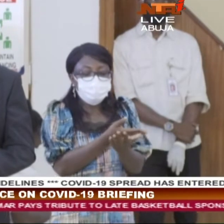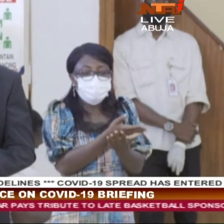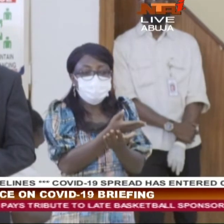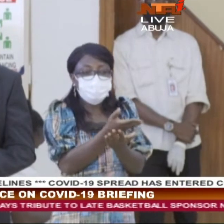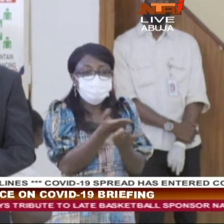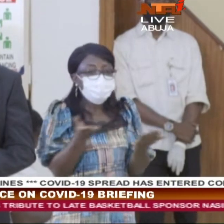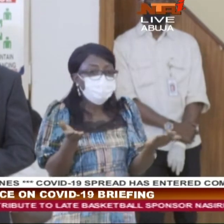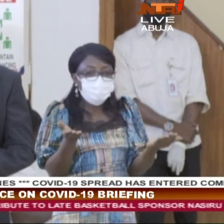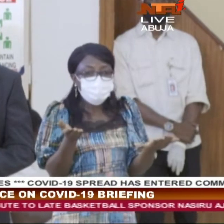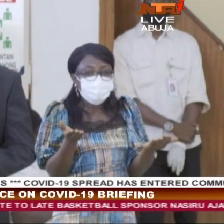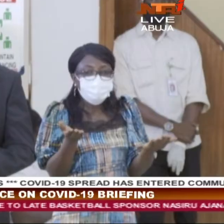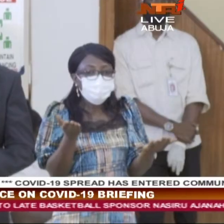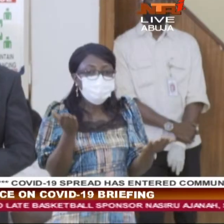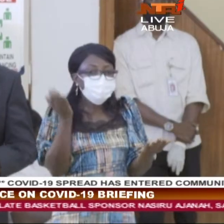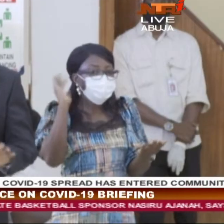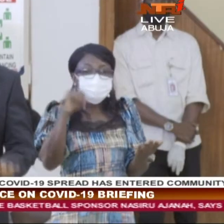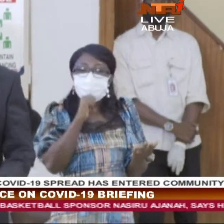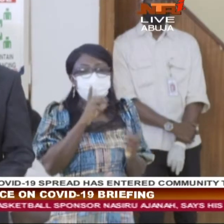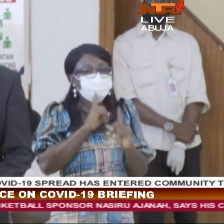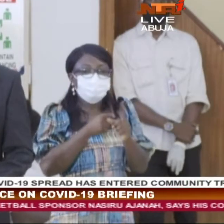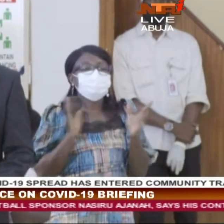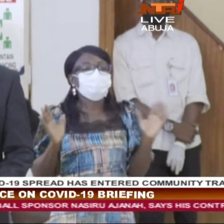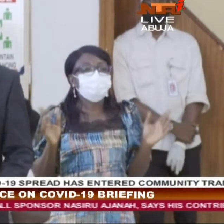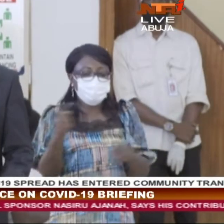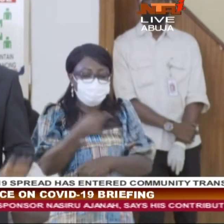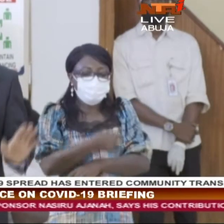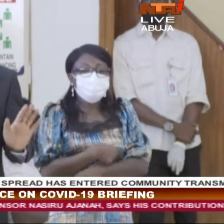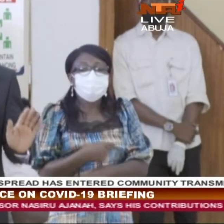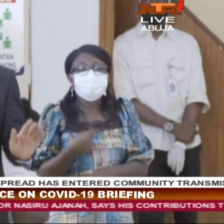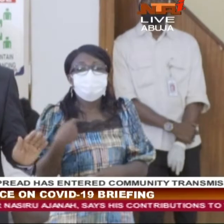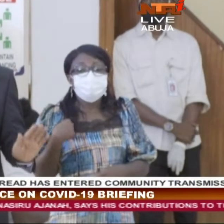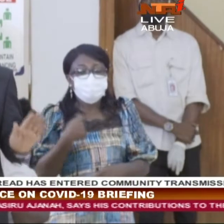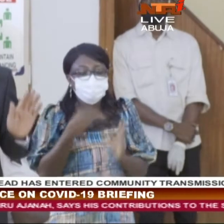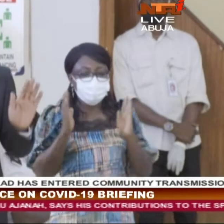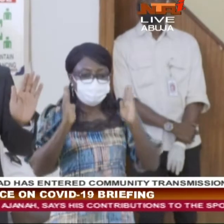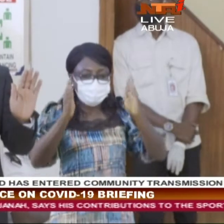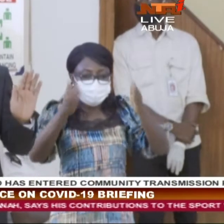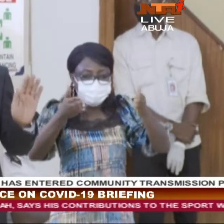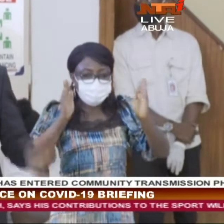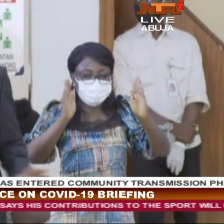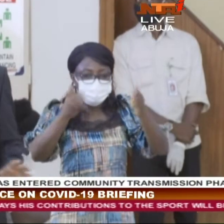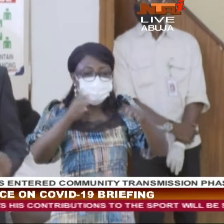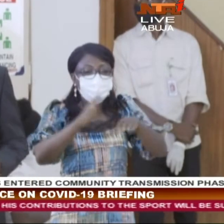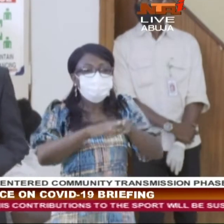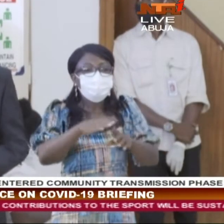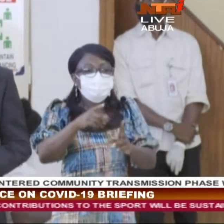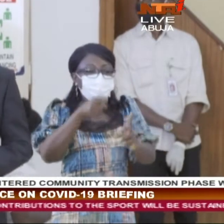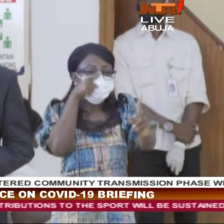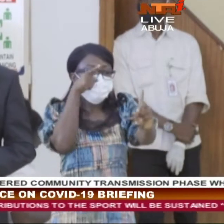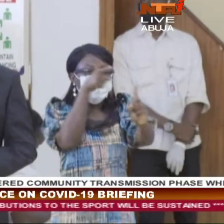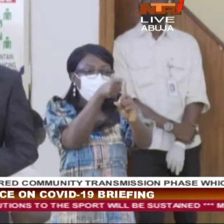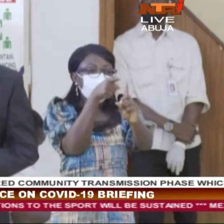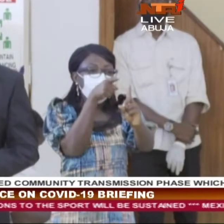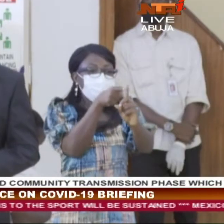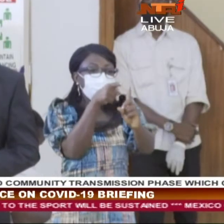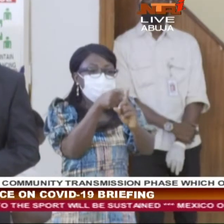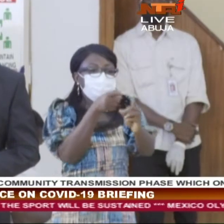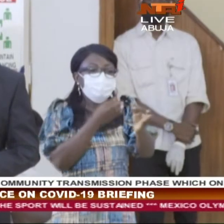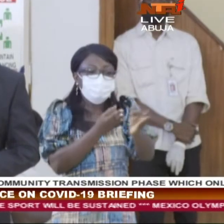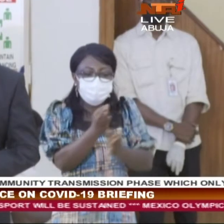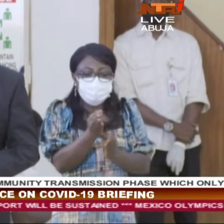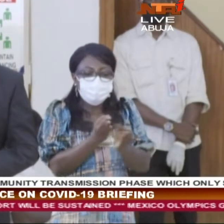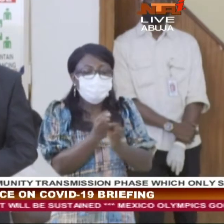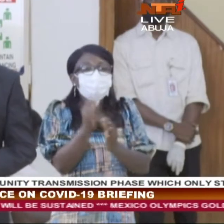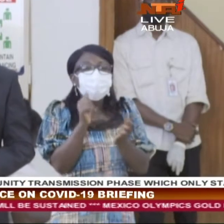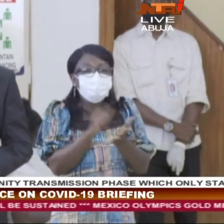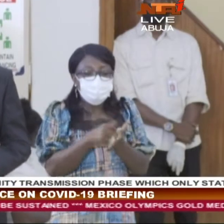that region will not be answered today. We'll concentrate on the main subject